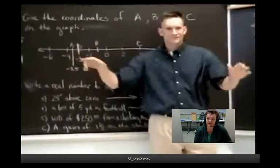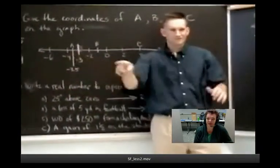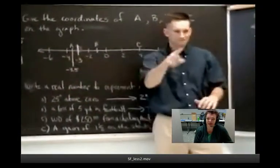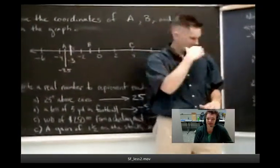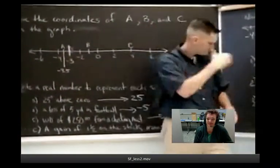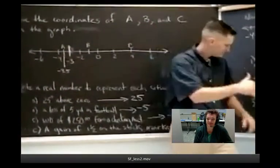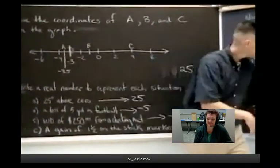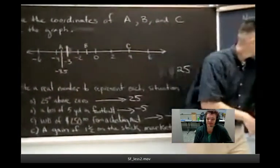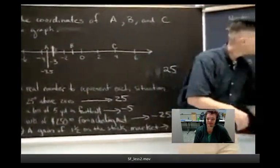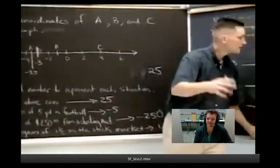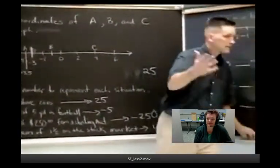understand already.